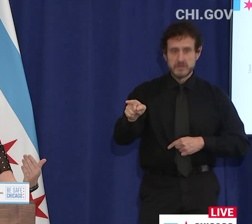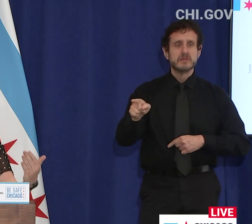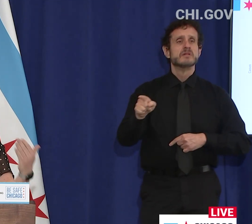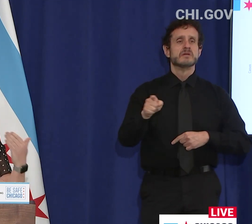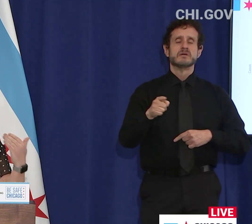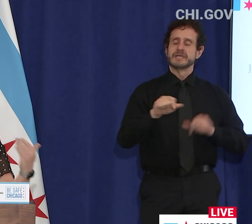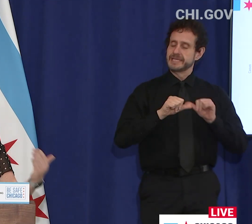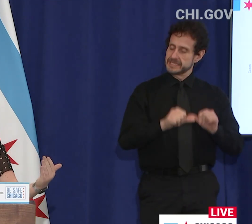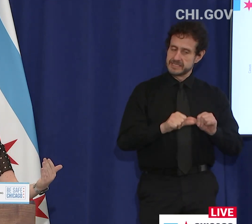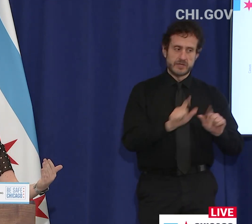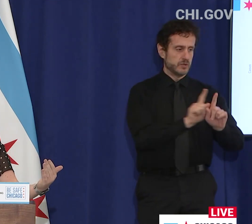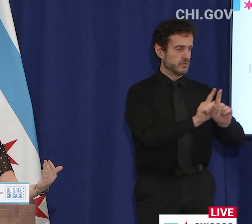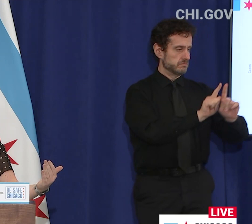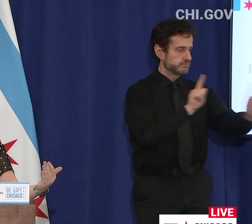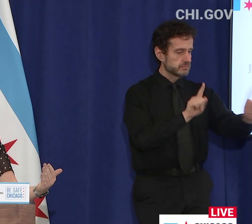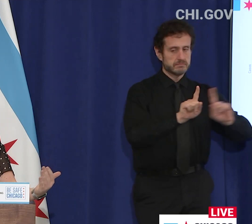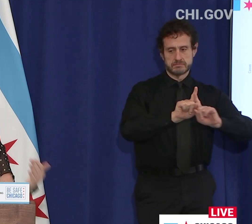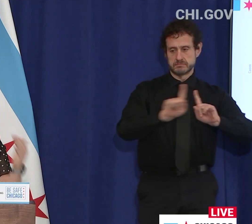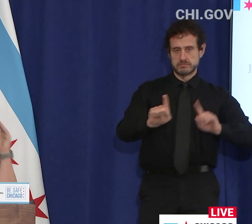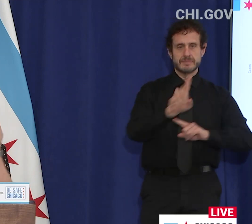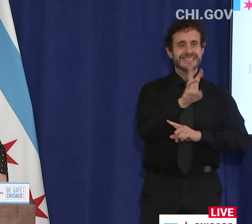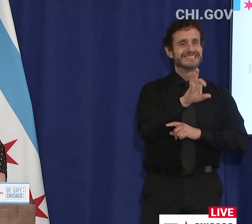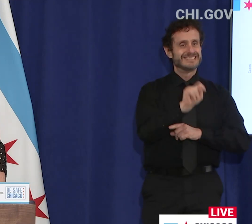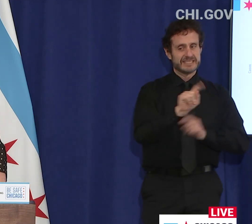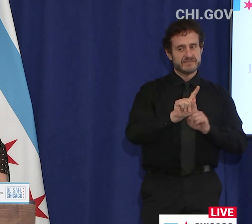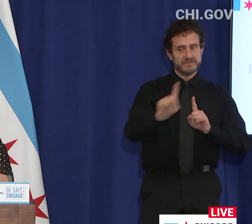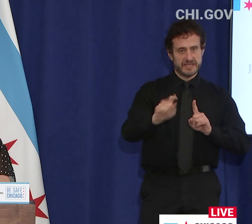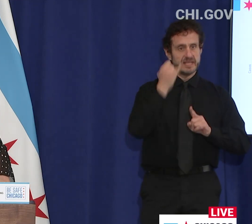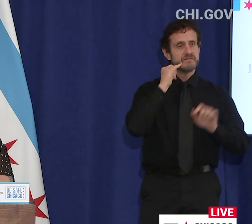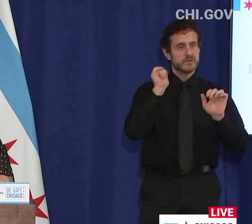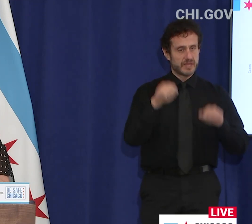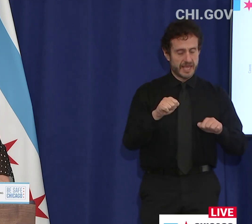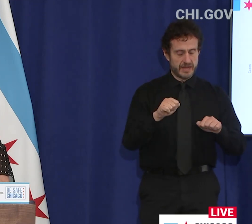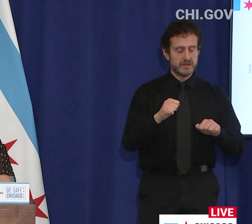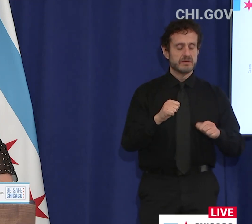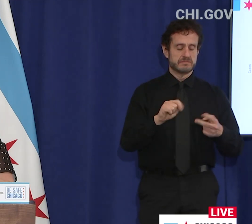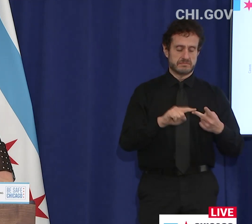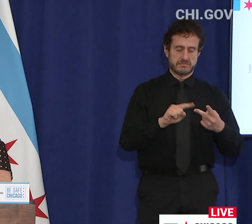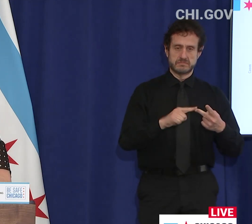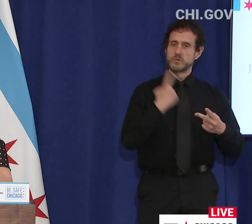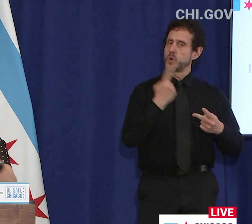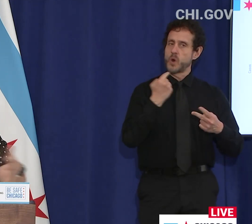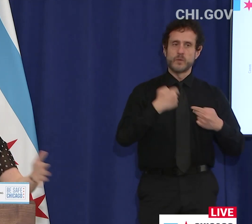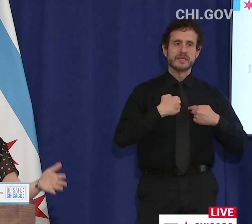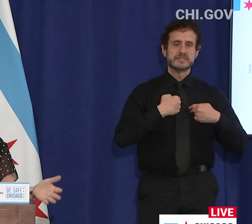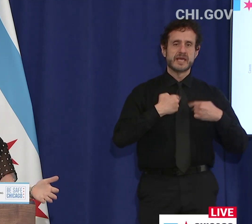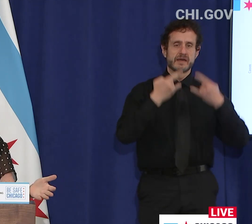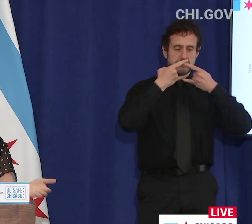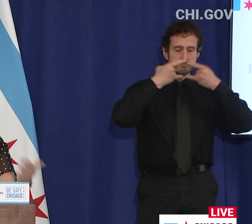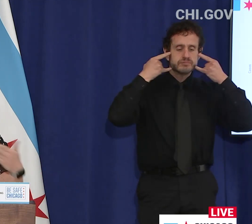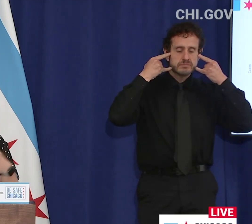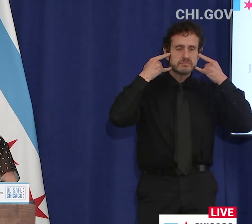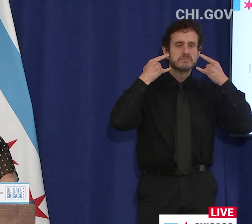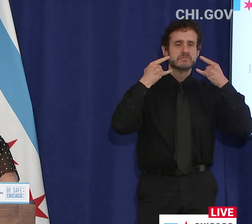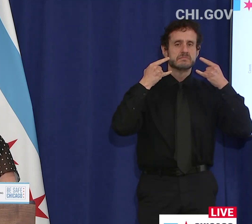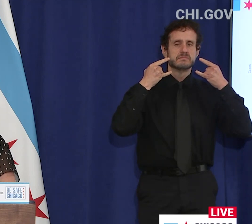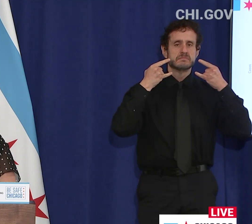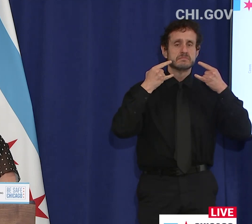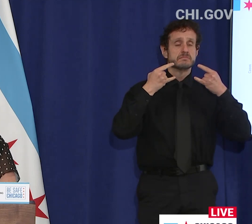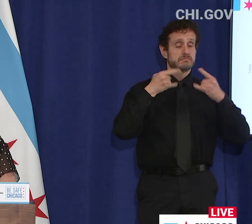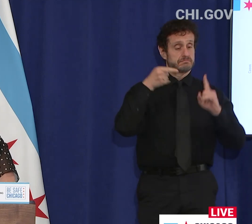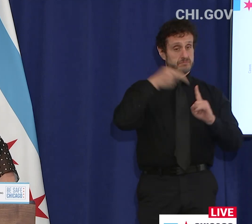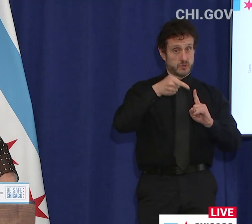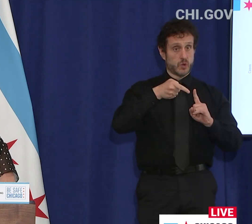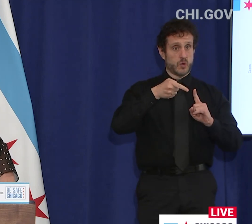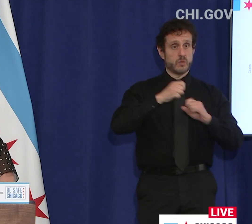6-foot distance whenever you can, wearing the cloth face coverings that are about protecting your neighbor as much as they're